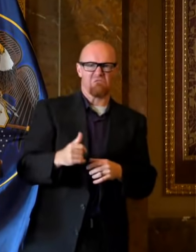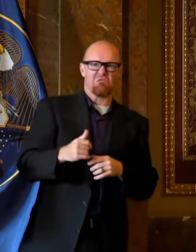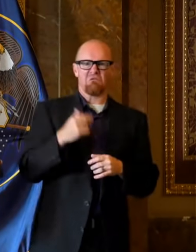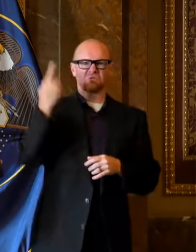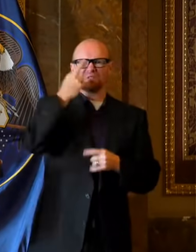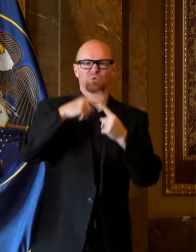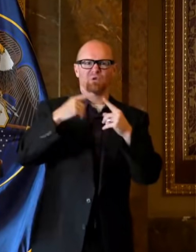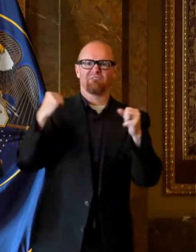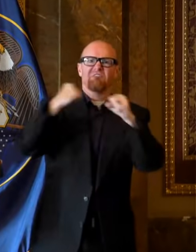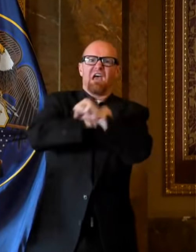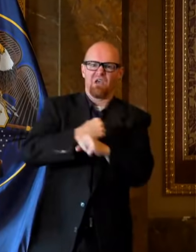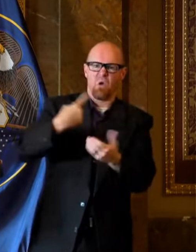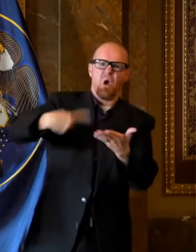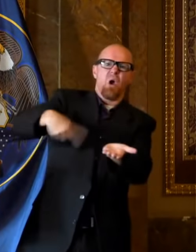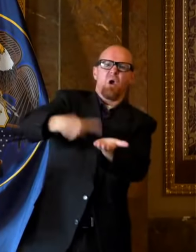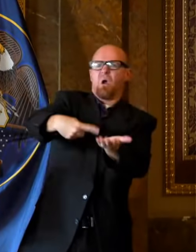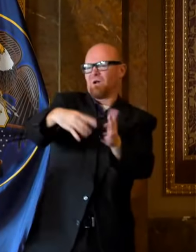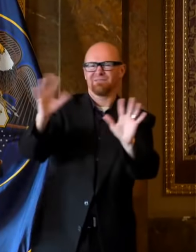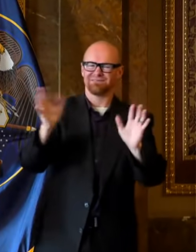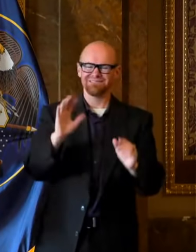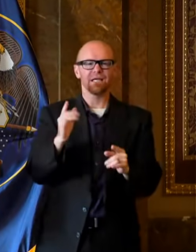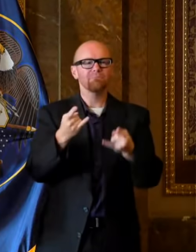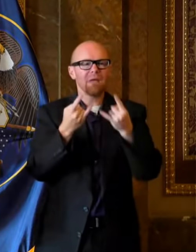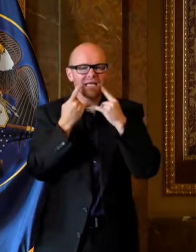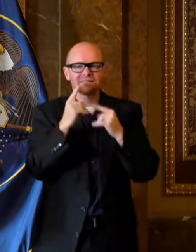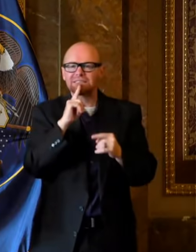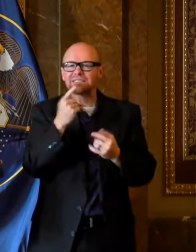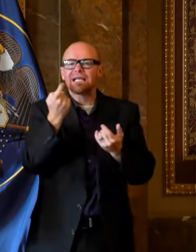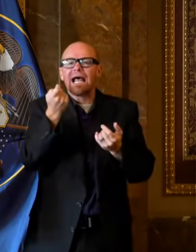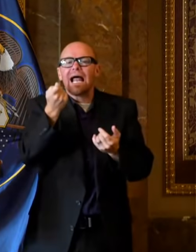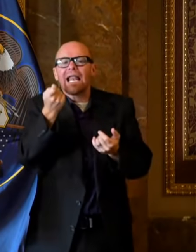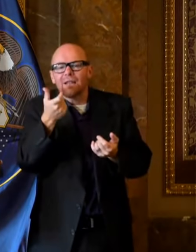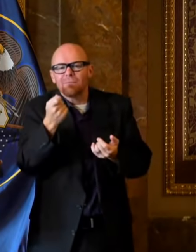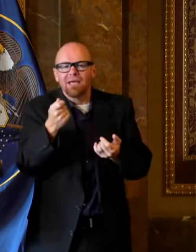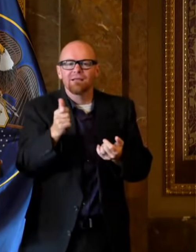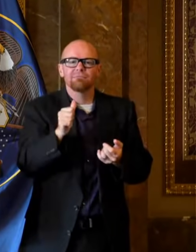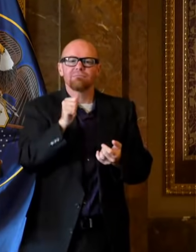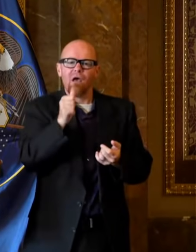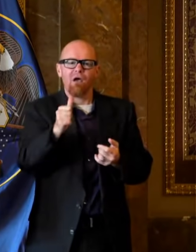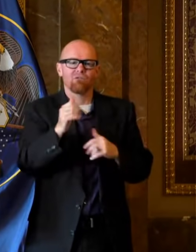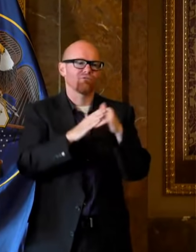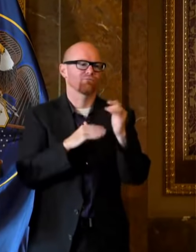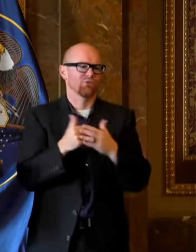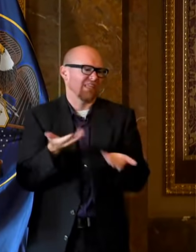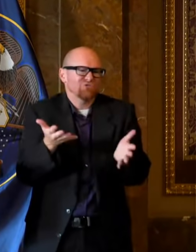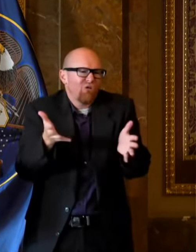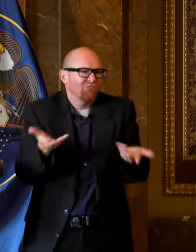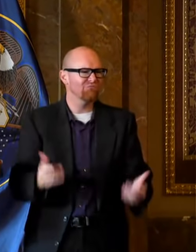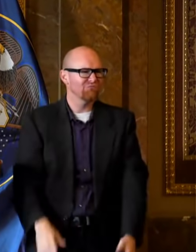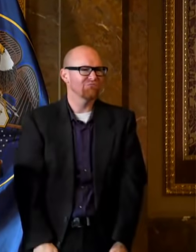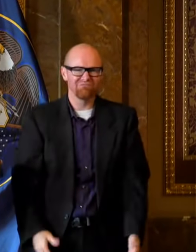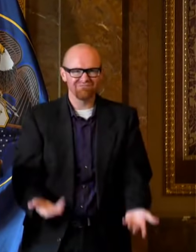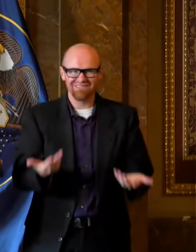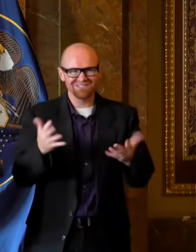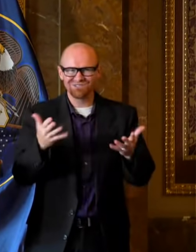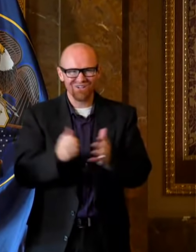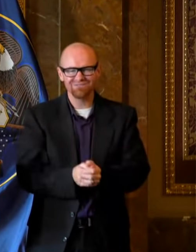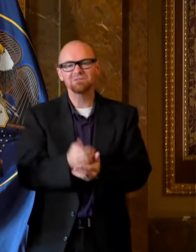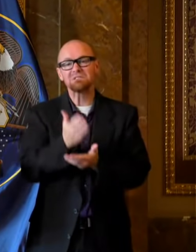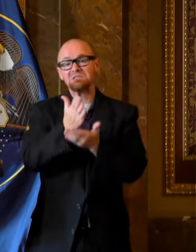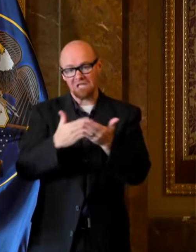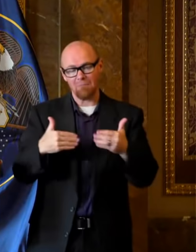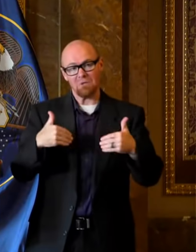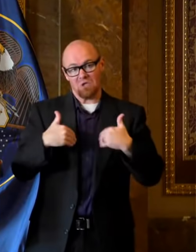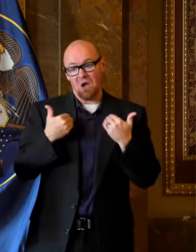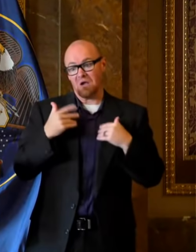For most people, masks are an inconvenience at worst. There are some, and again, especially the very young, where I